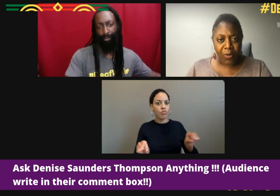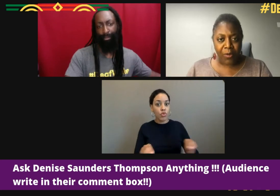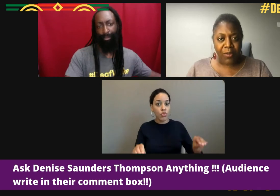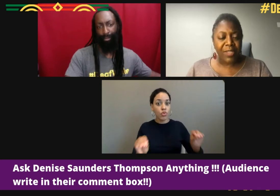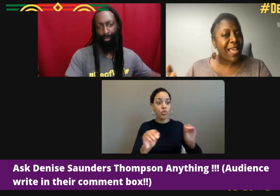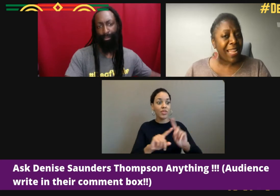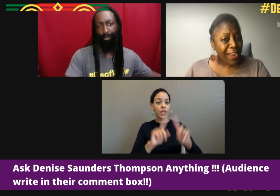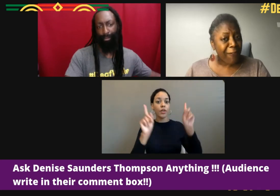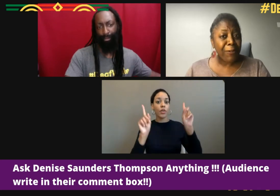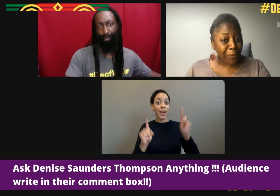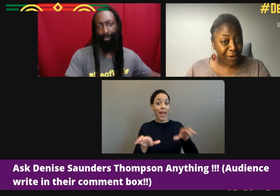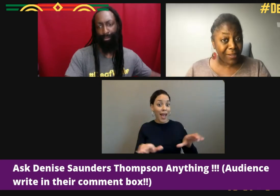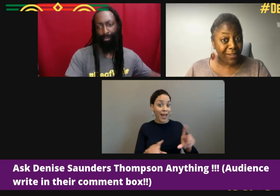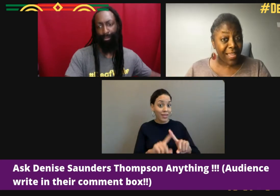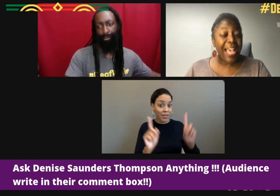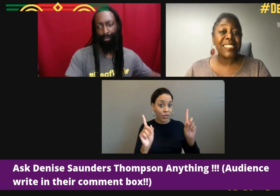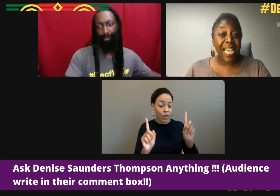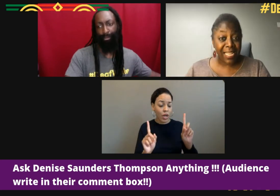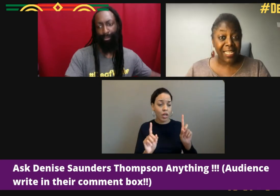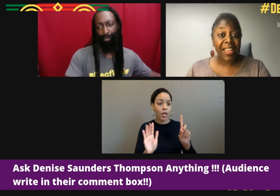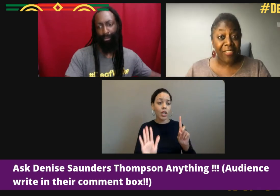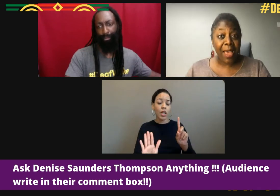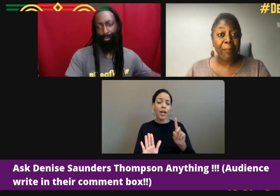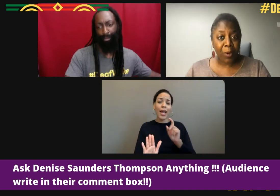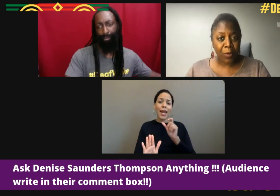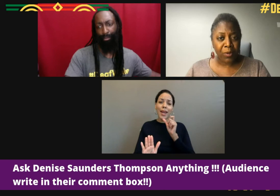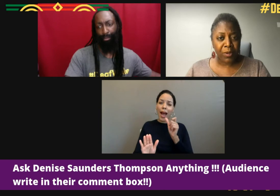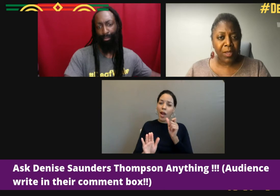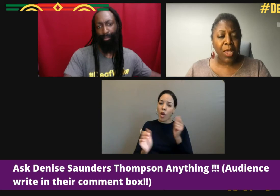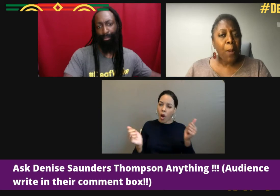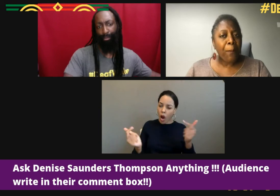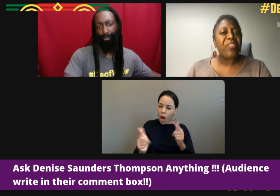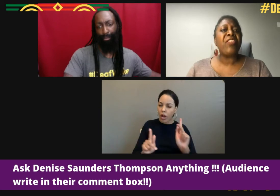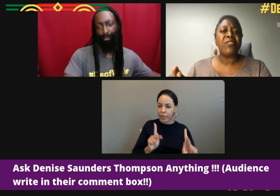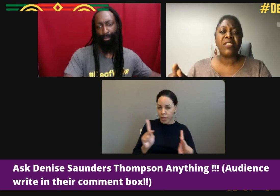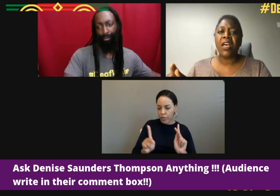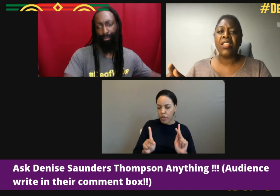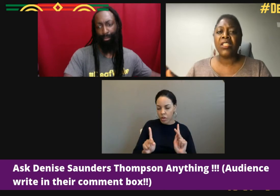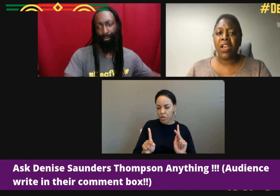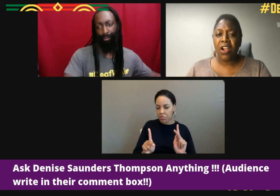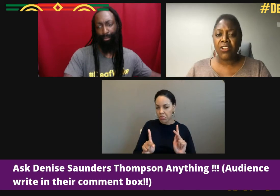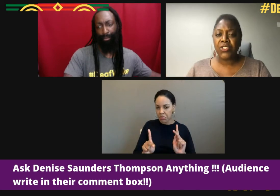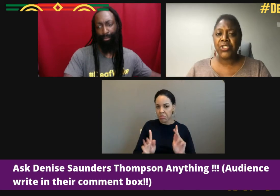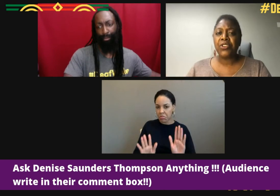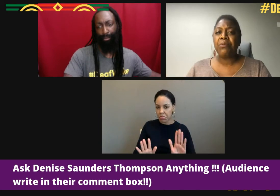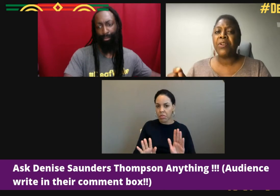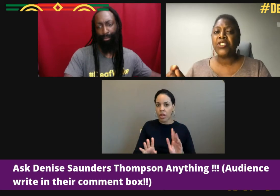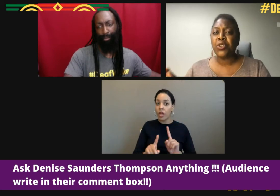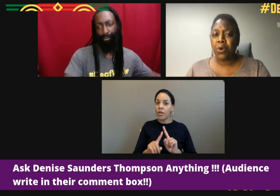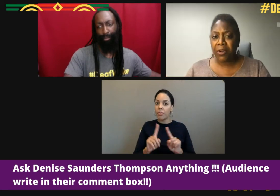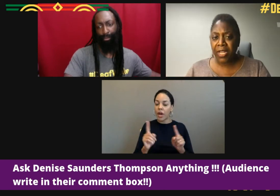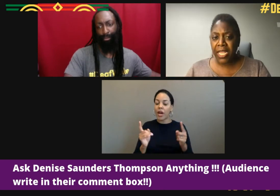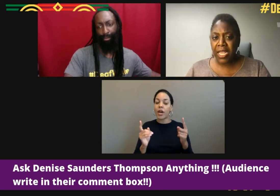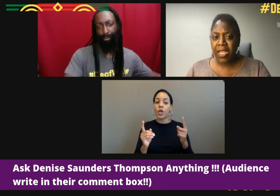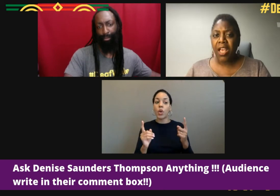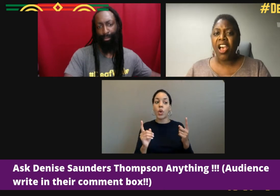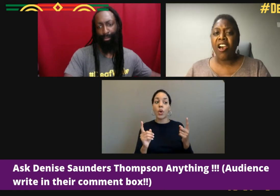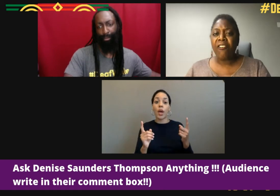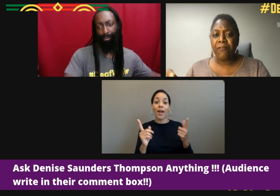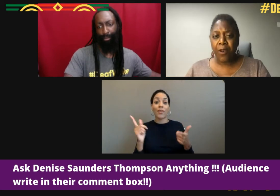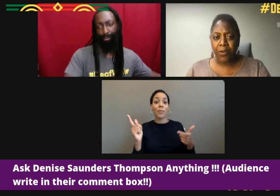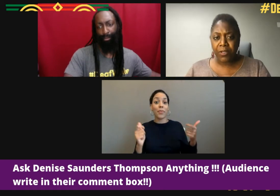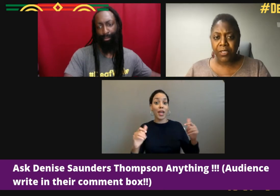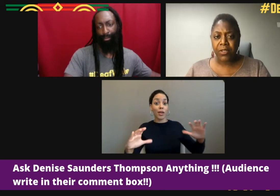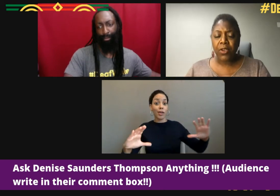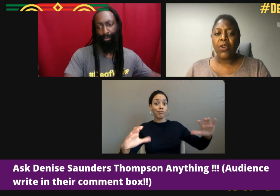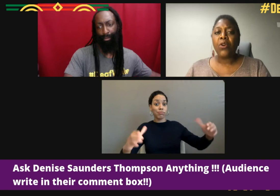Though not everyone has gotten on that boat, but there's a larger majority